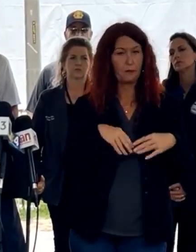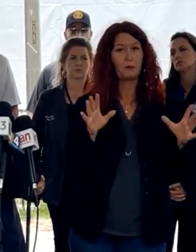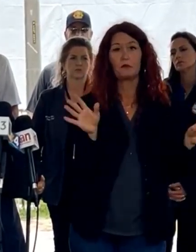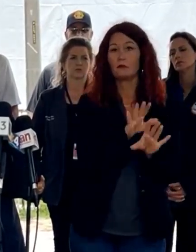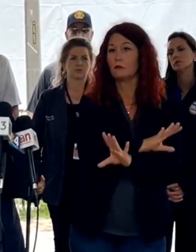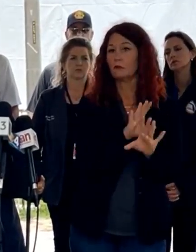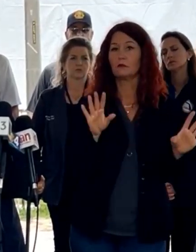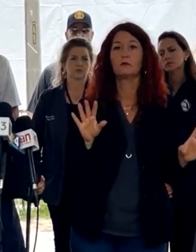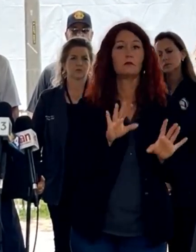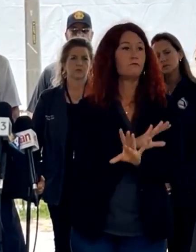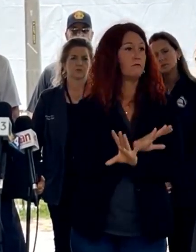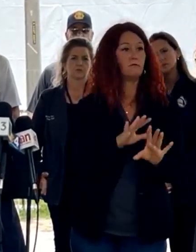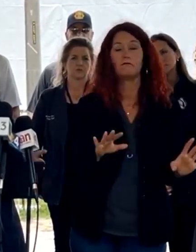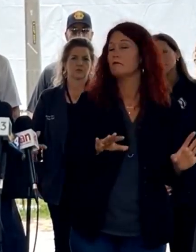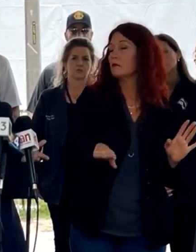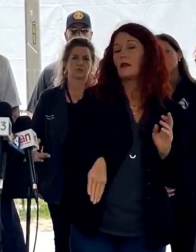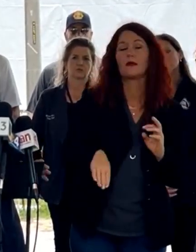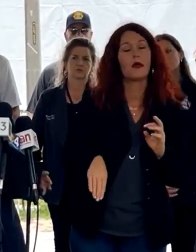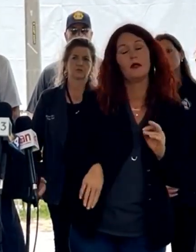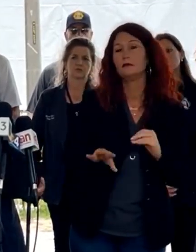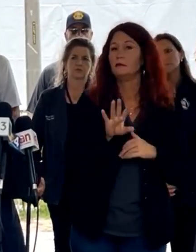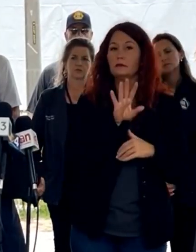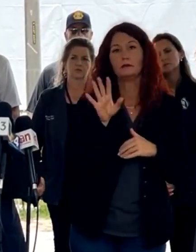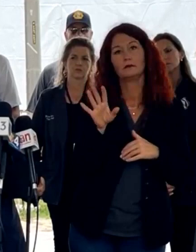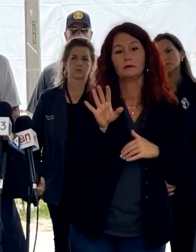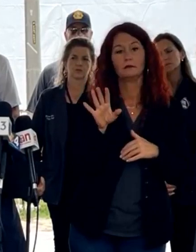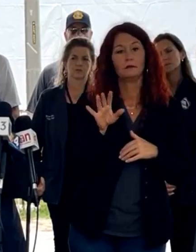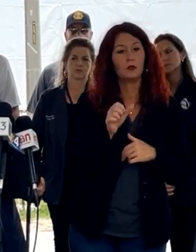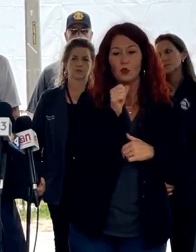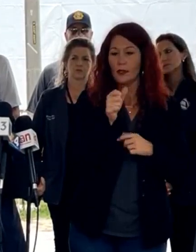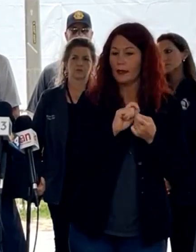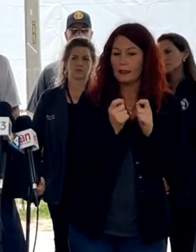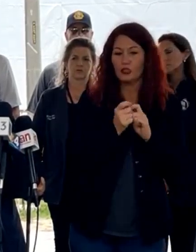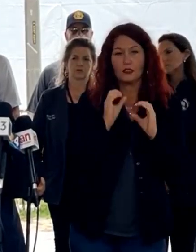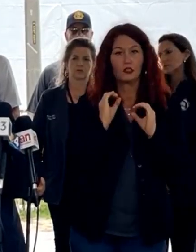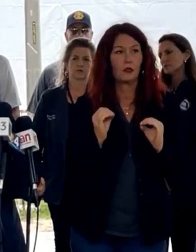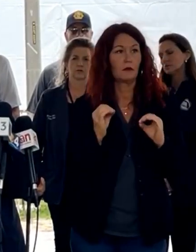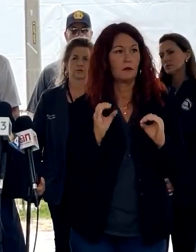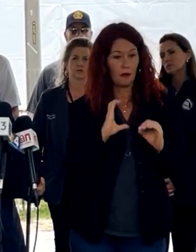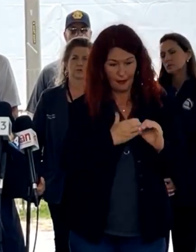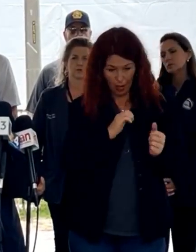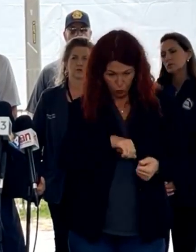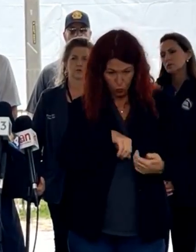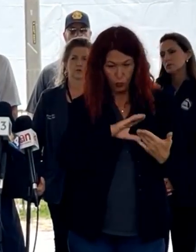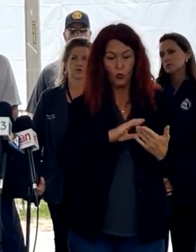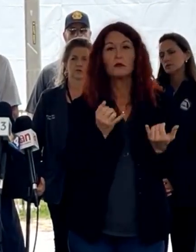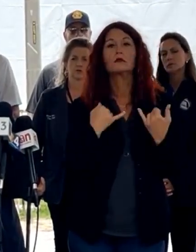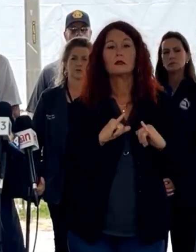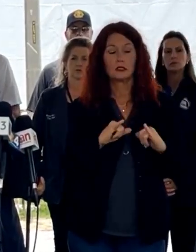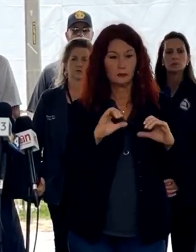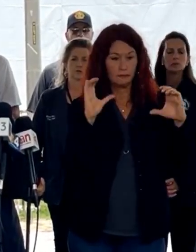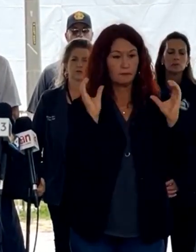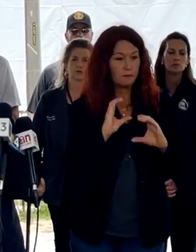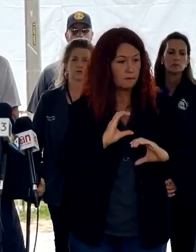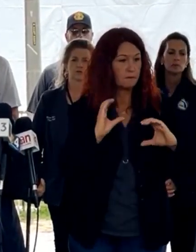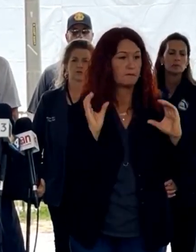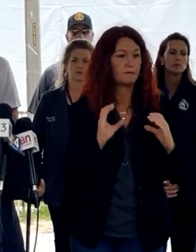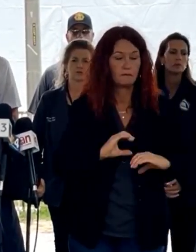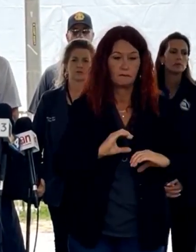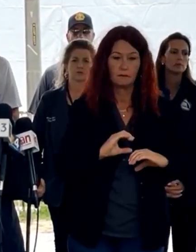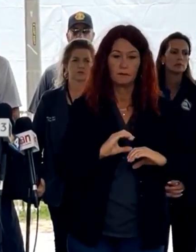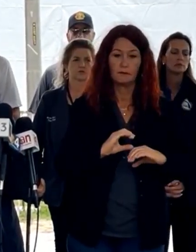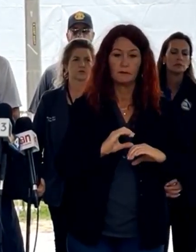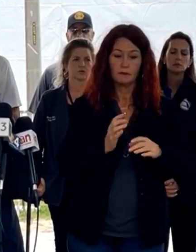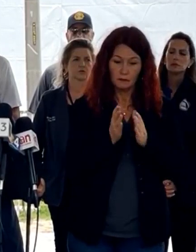through these piles. Really, you will not see a difference. We will be as thorough as we've been throughout